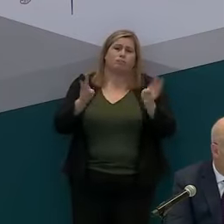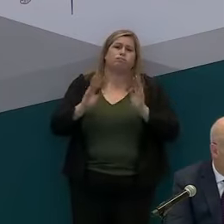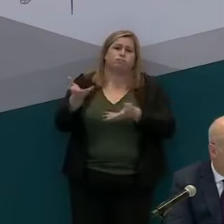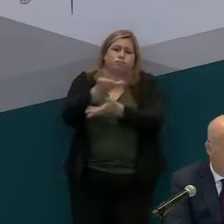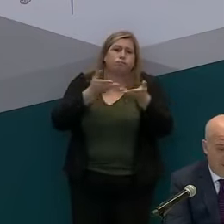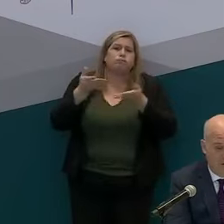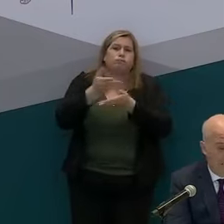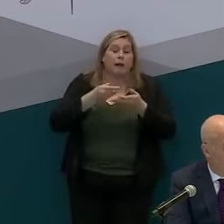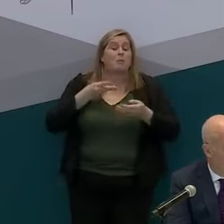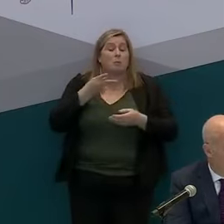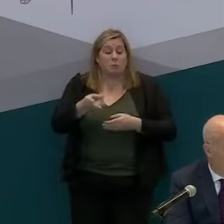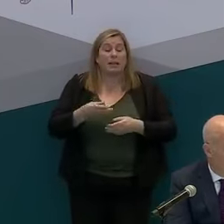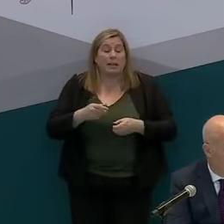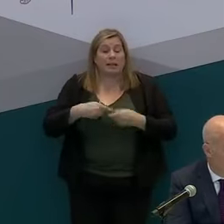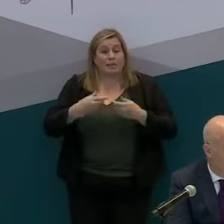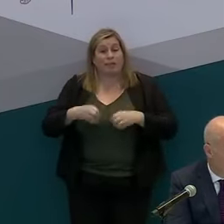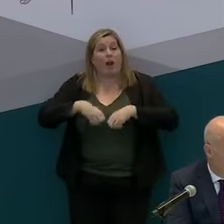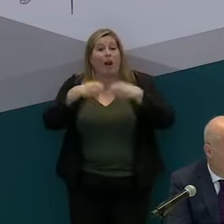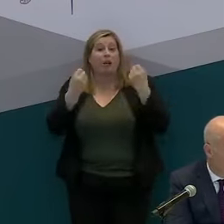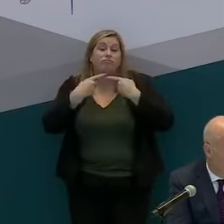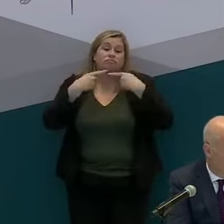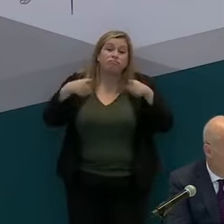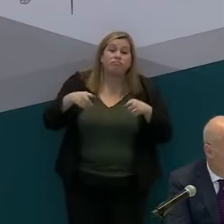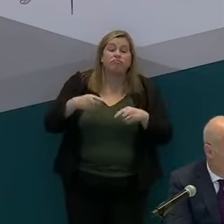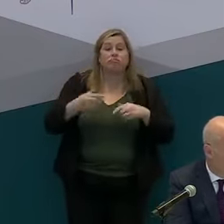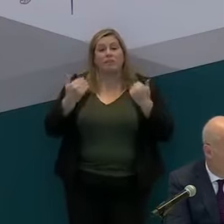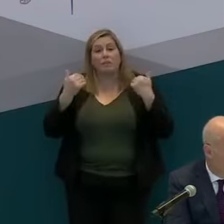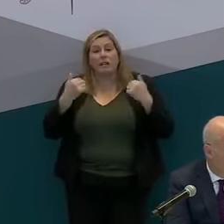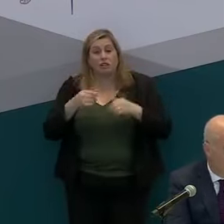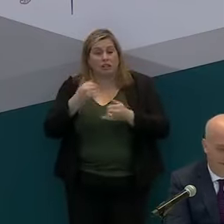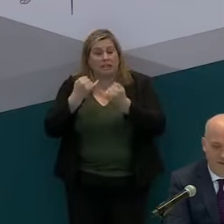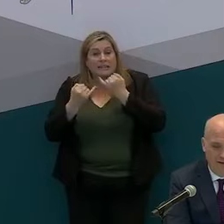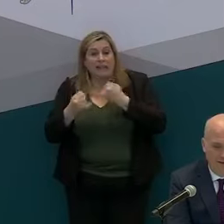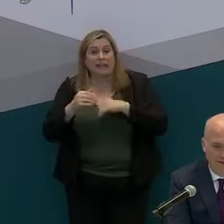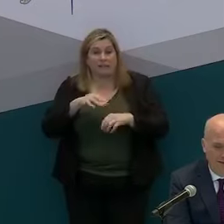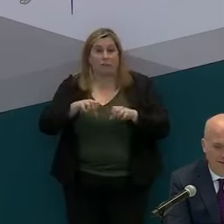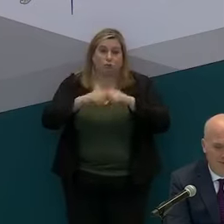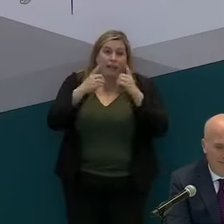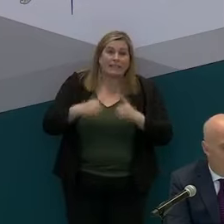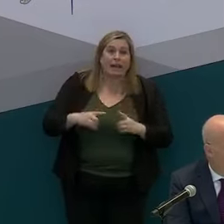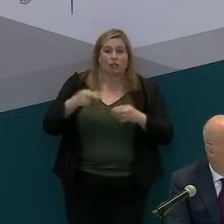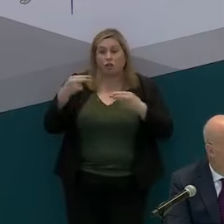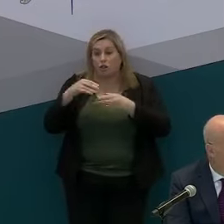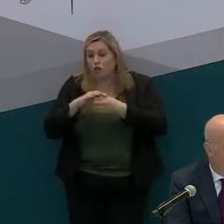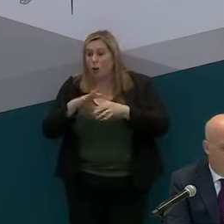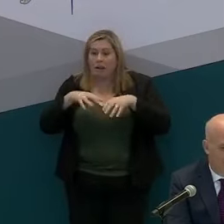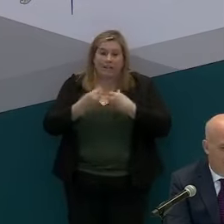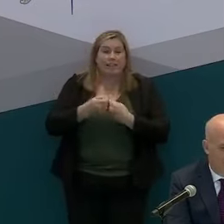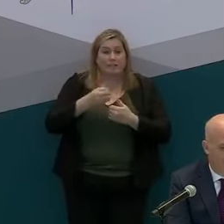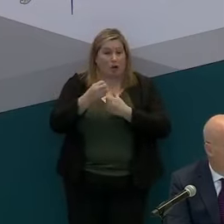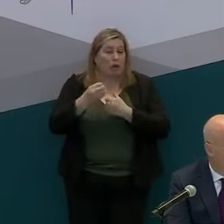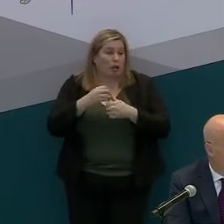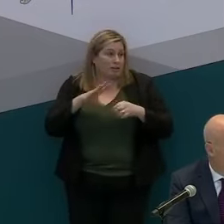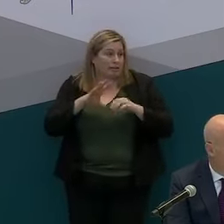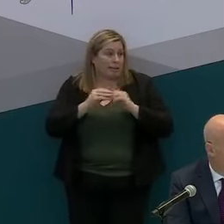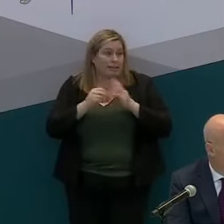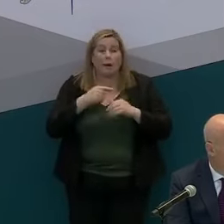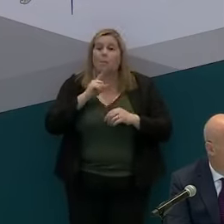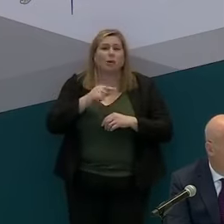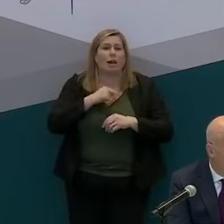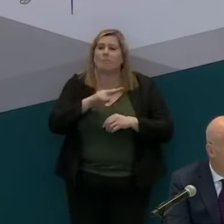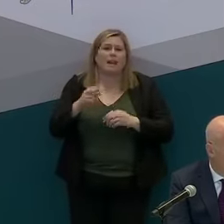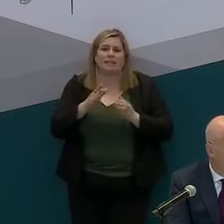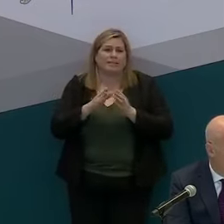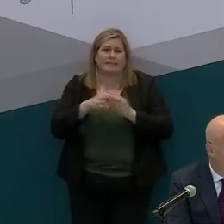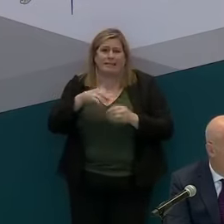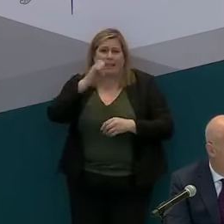daily basis, to the current situation as it applies in nursing homes we detailed in the earlier part of the questions. But I'm not anticipating